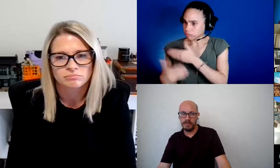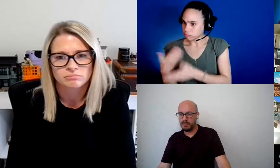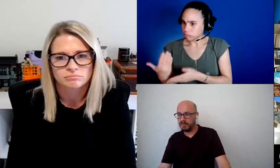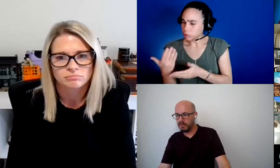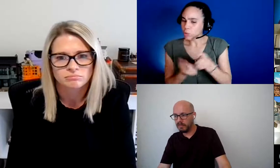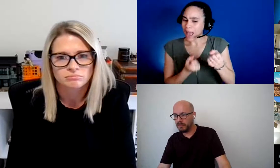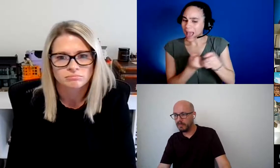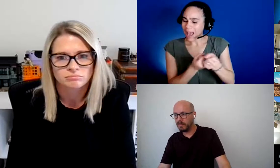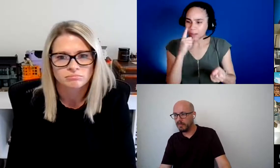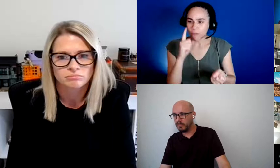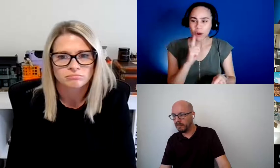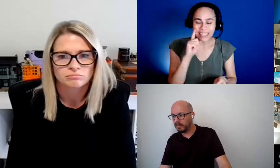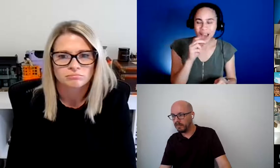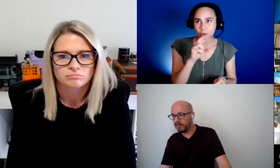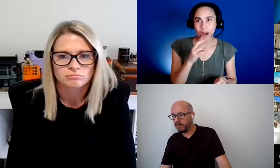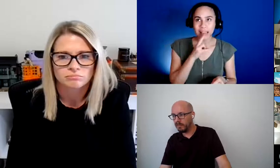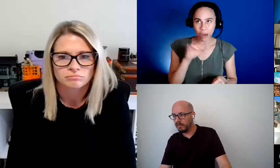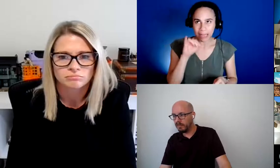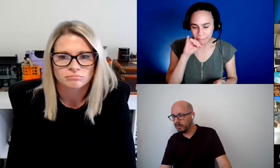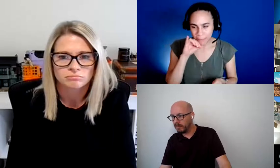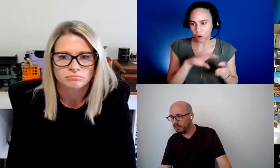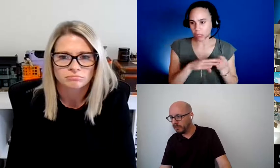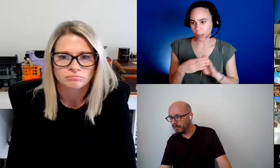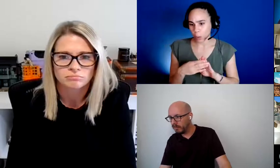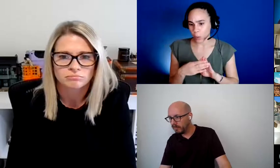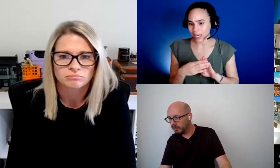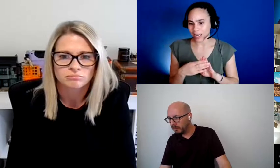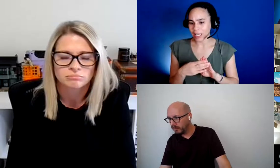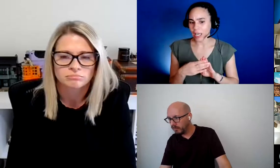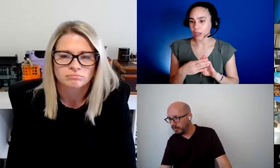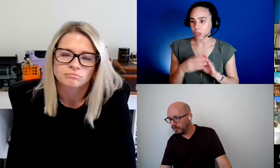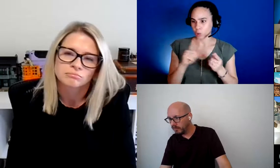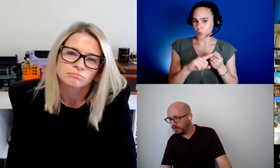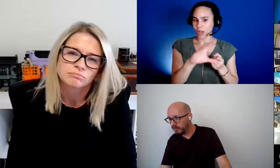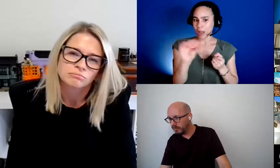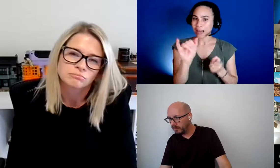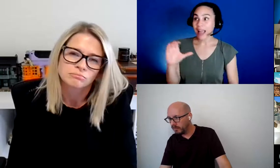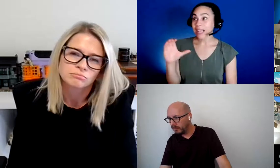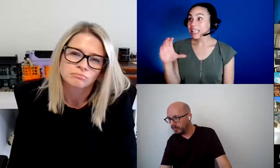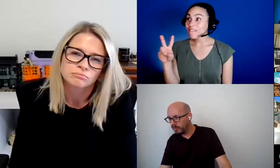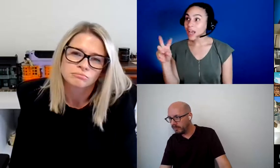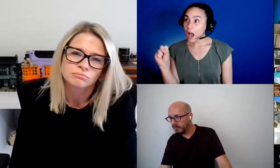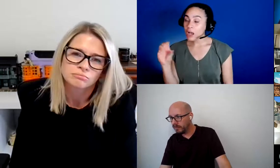community to companies like a CVS or Starbucks or Safeway?